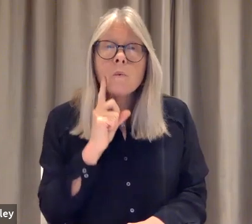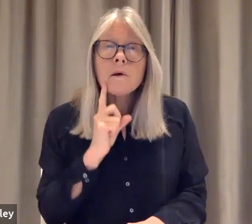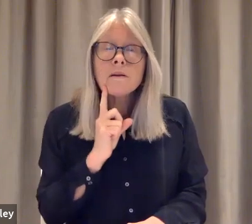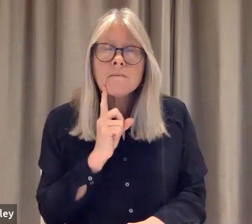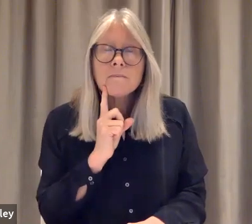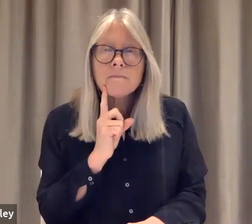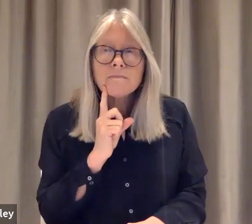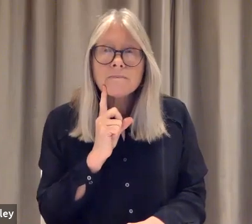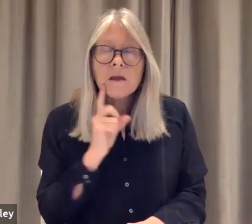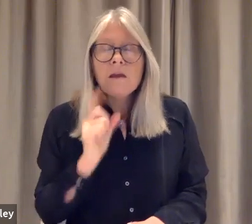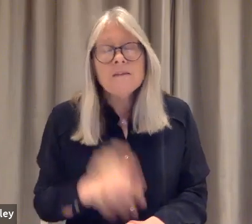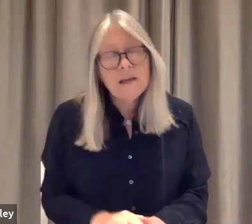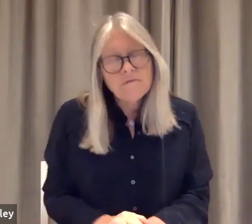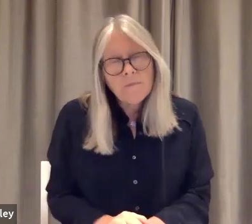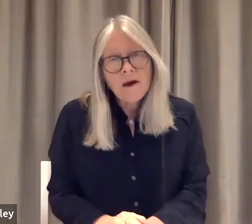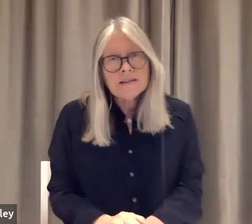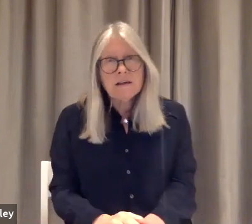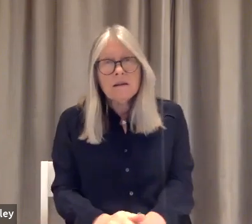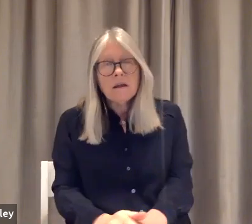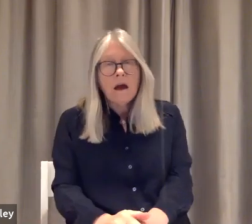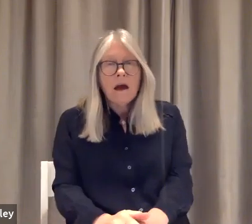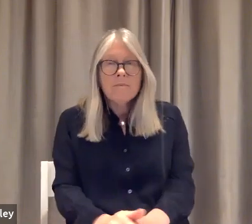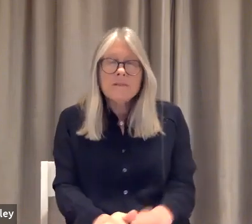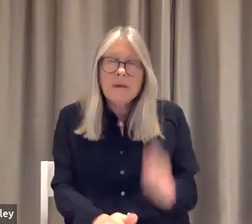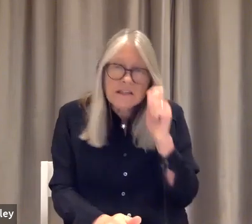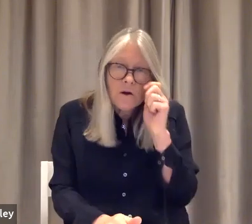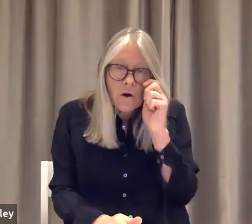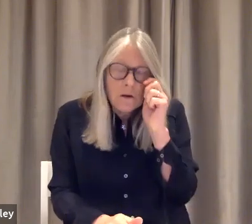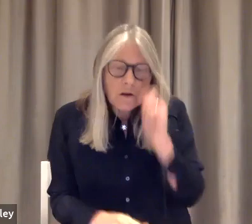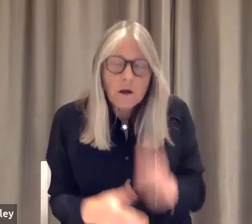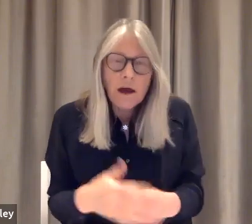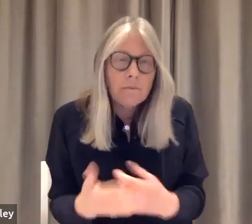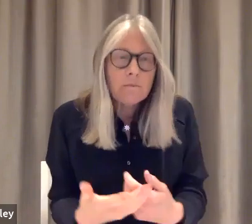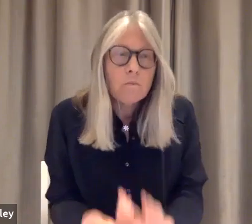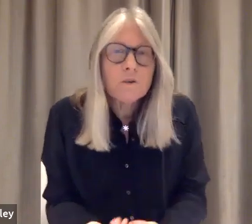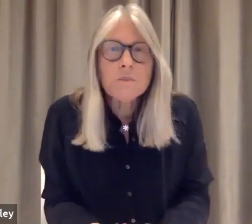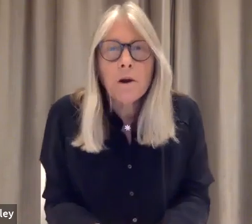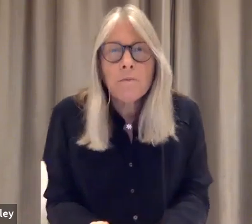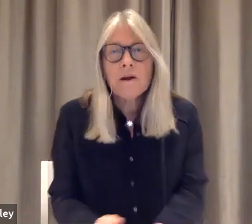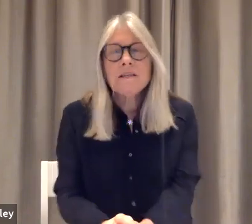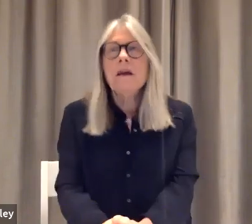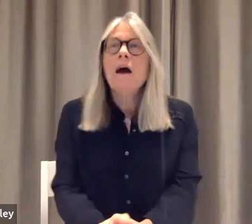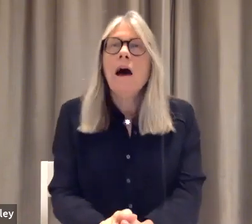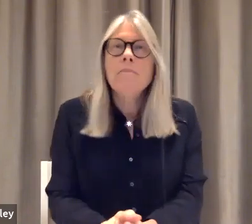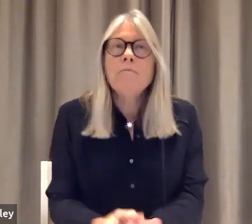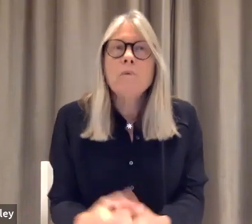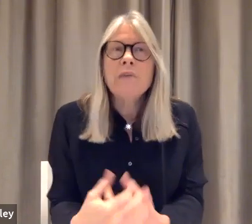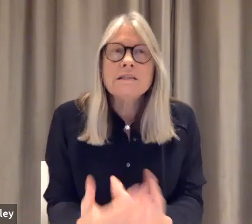woman. The sign for person, depending on what's appropriate. We've had lots